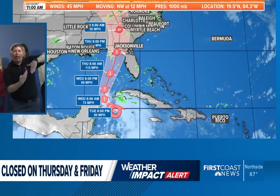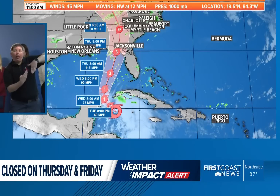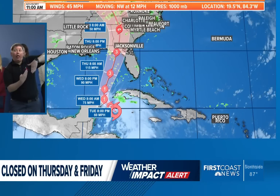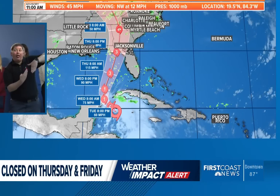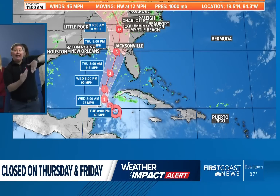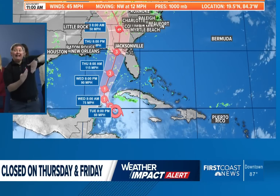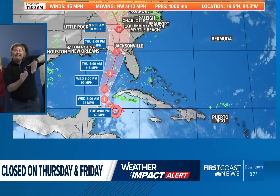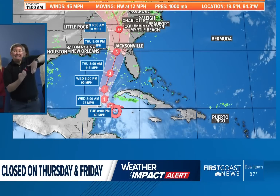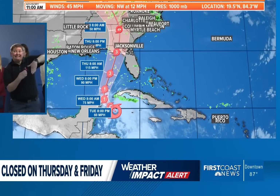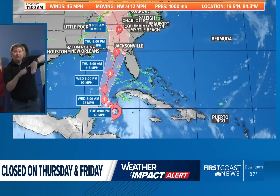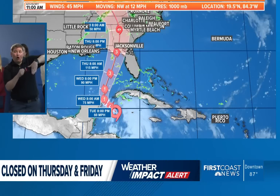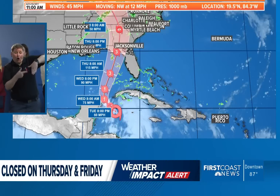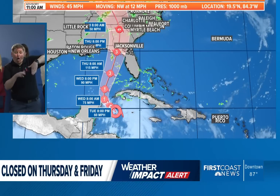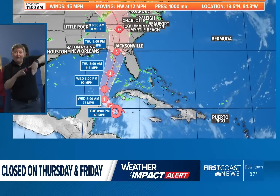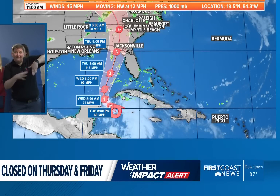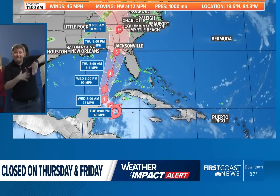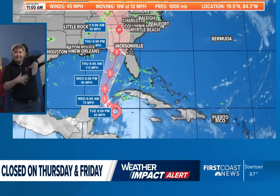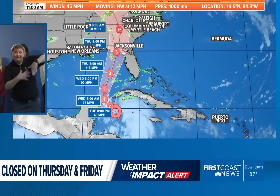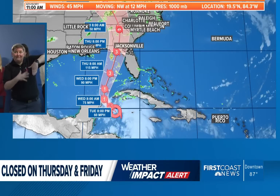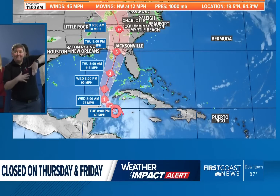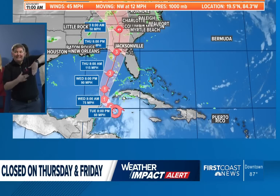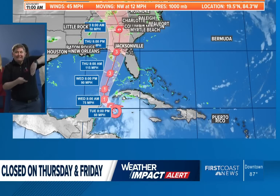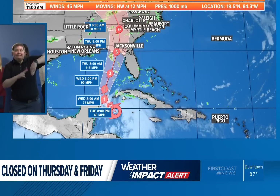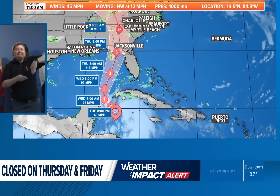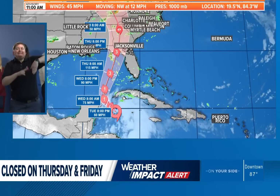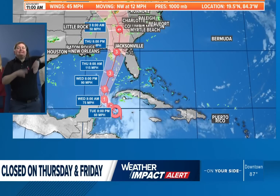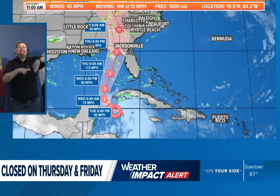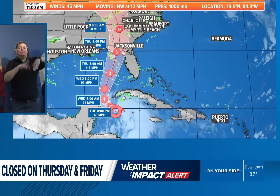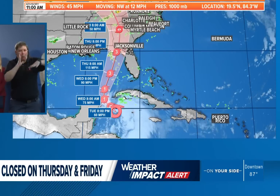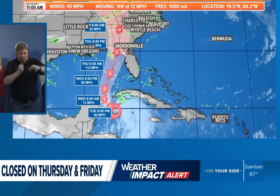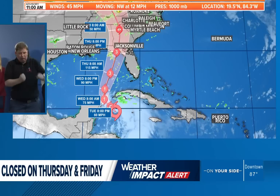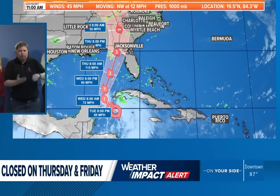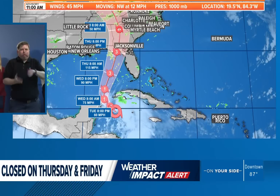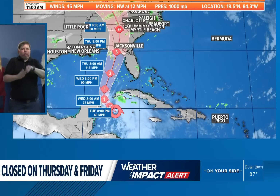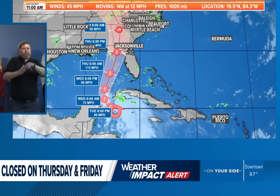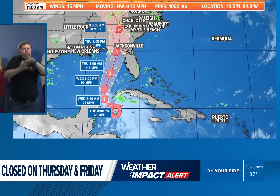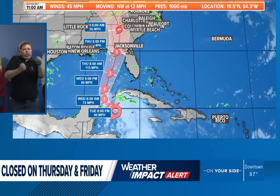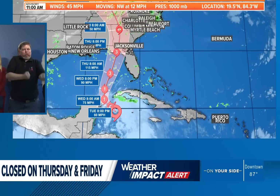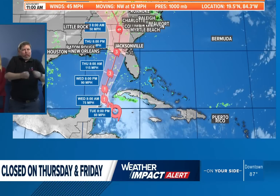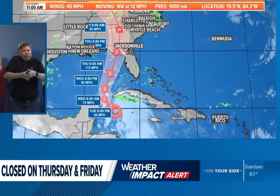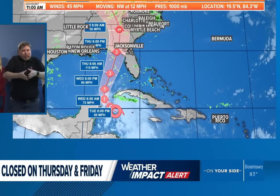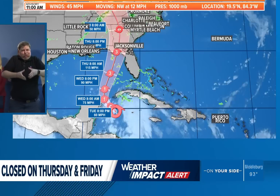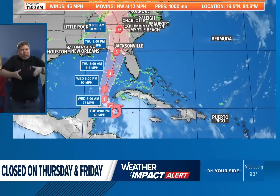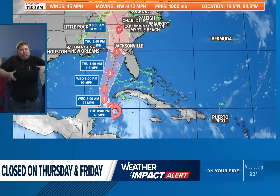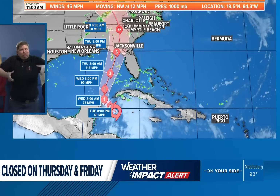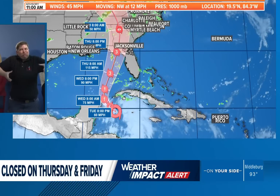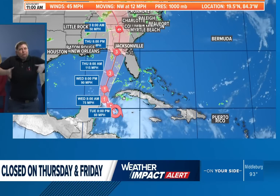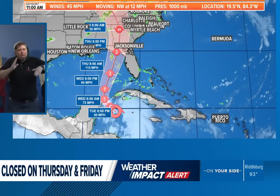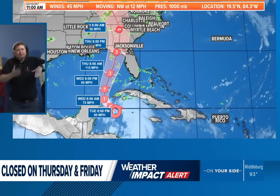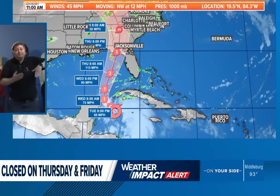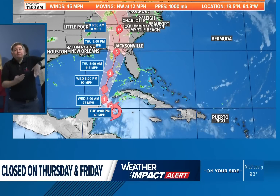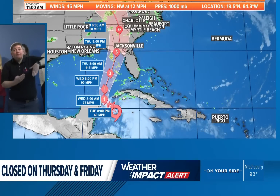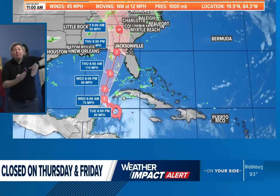Mexico, intensification to hurricane strength is expected. So sometime tomorrow, we're expecting Hurricane Helene.